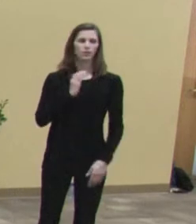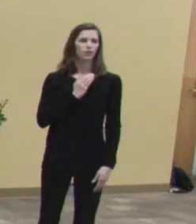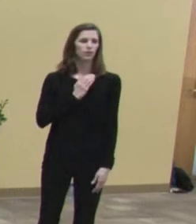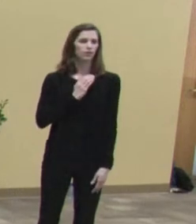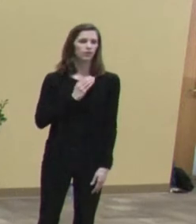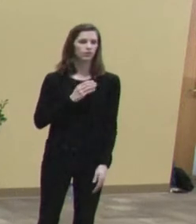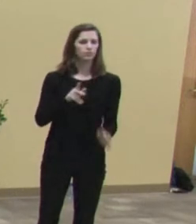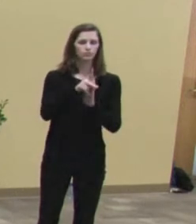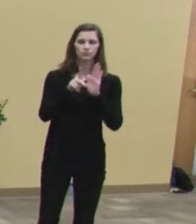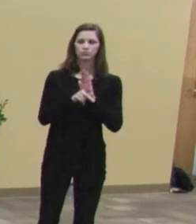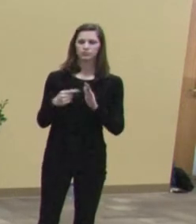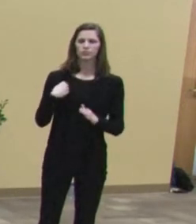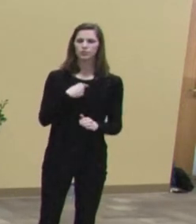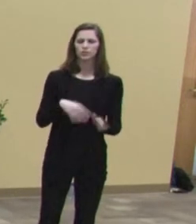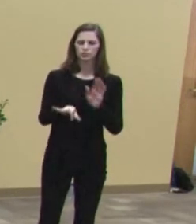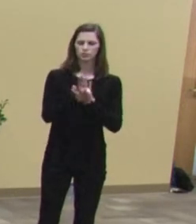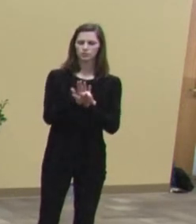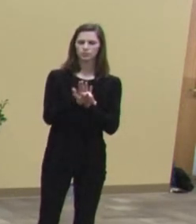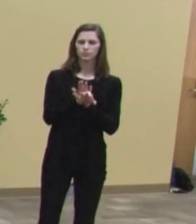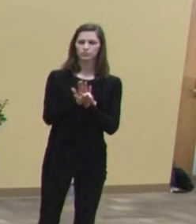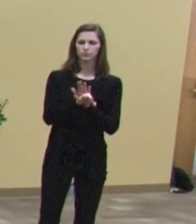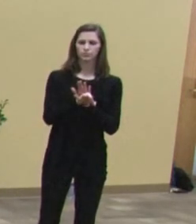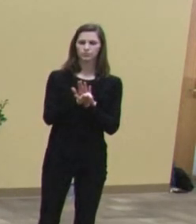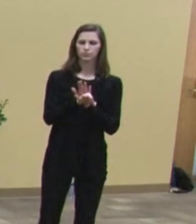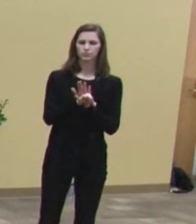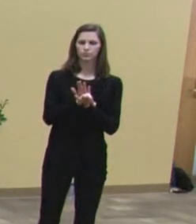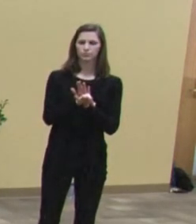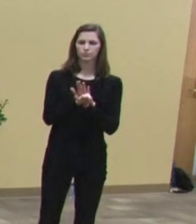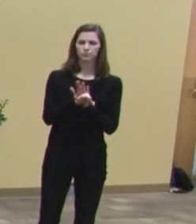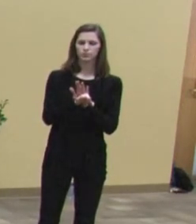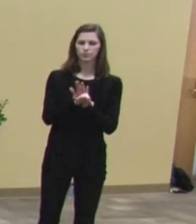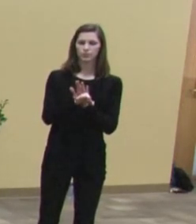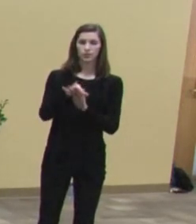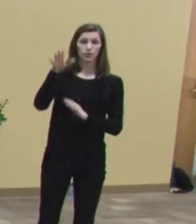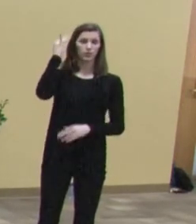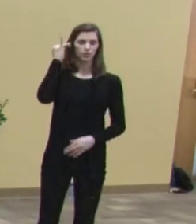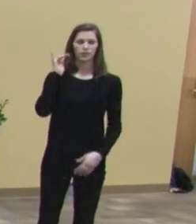and we are choosing them because they can begin the process